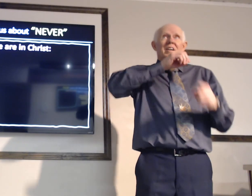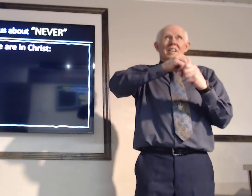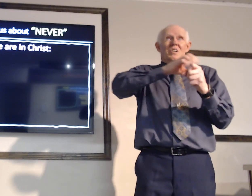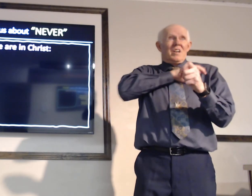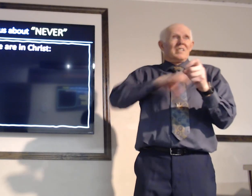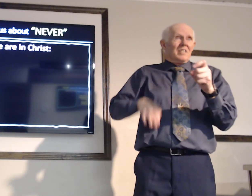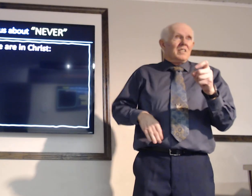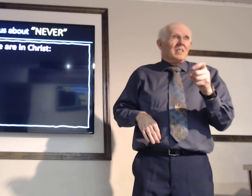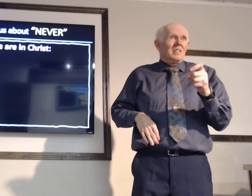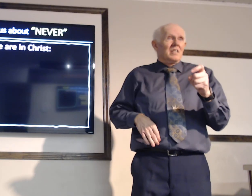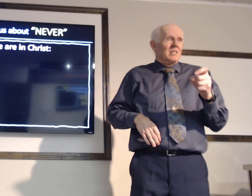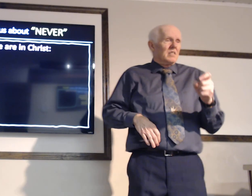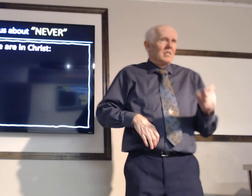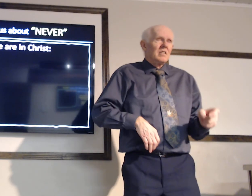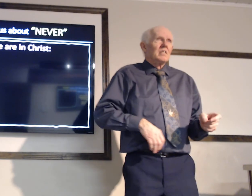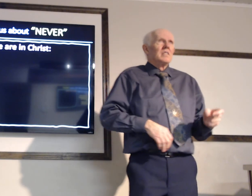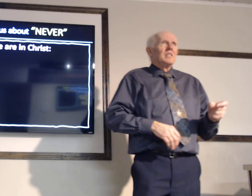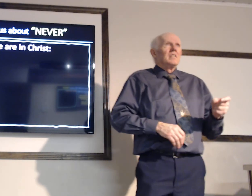We are in Christ.